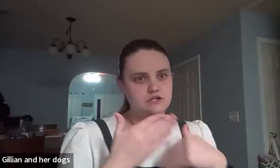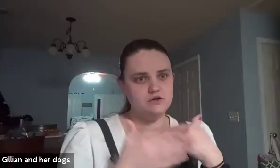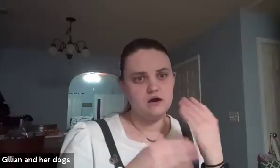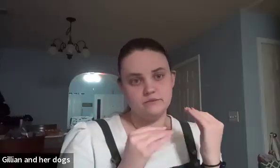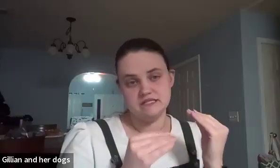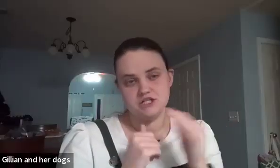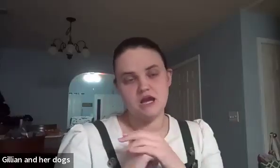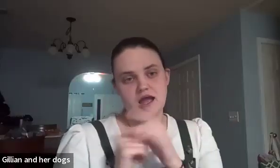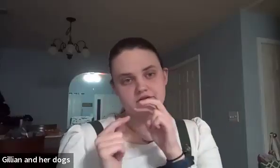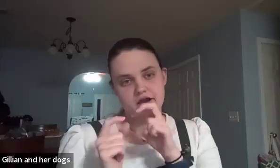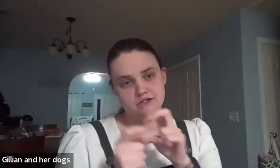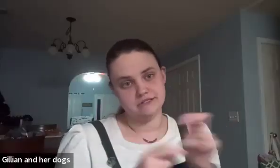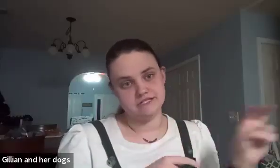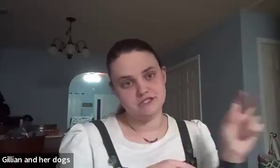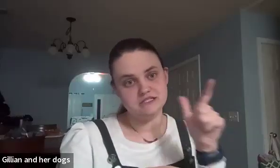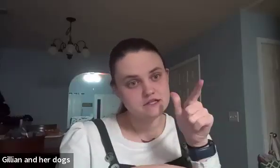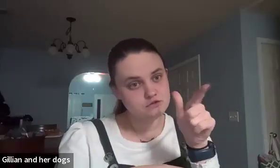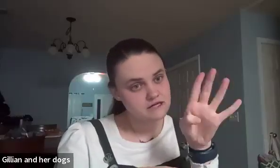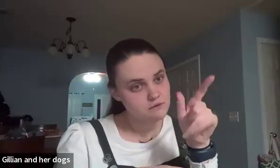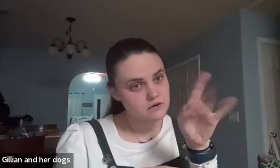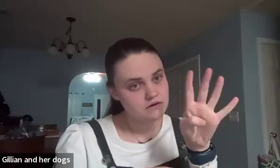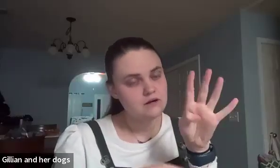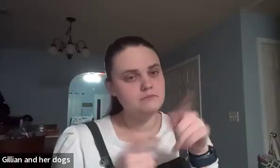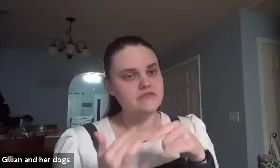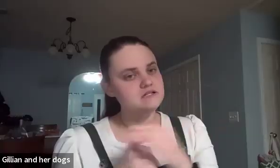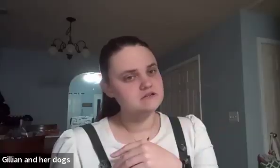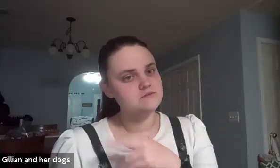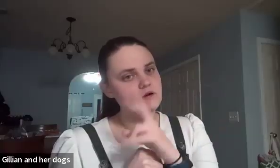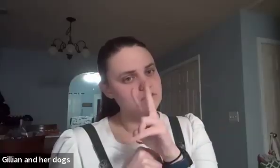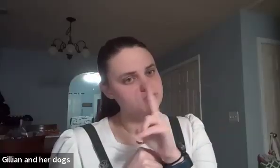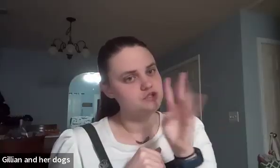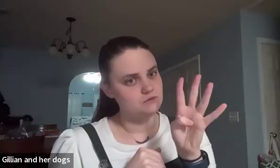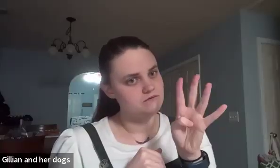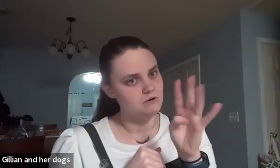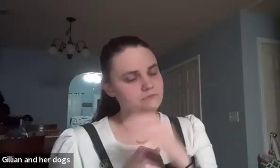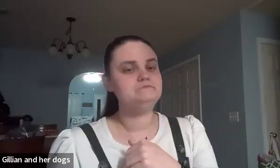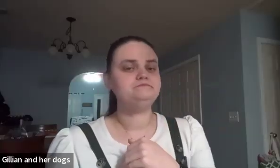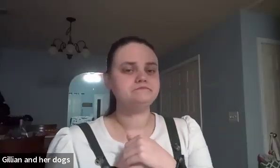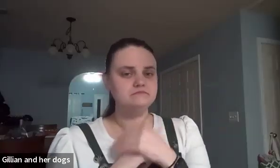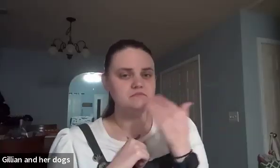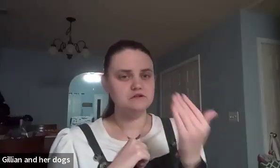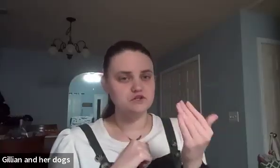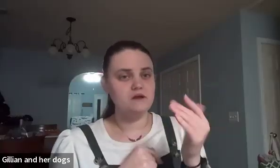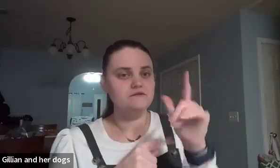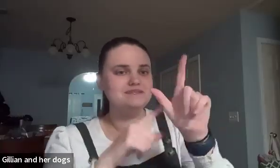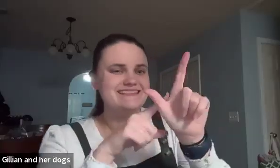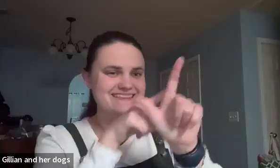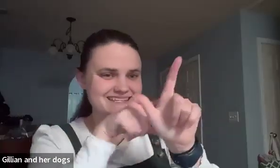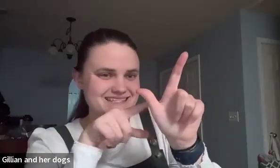continued on and with teaching, I have kind of transitioned into the 24, but there are still times where I will do 2 and 4. So if you see this